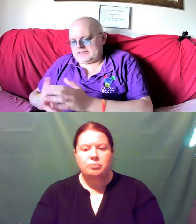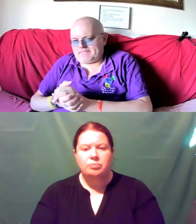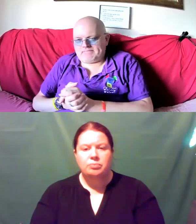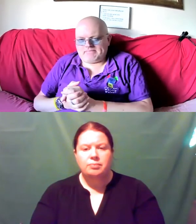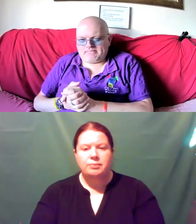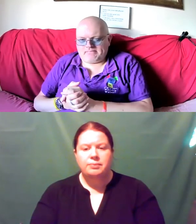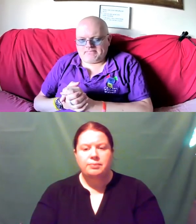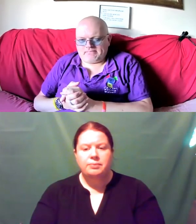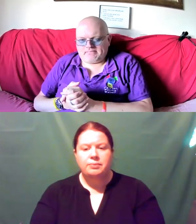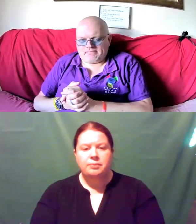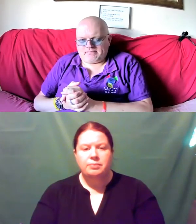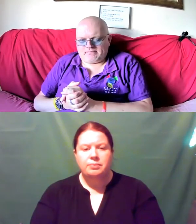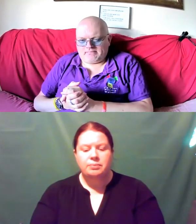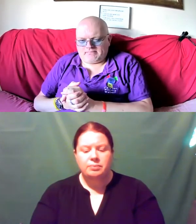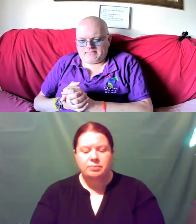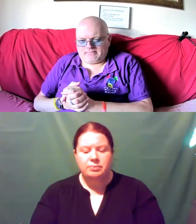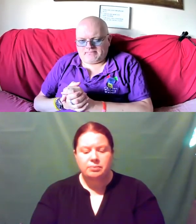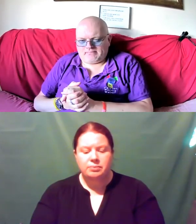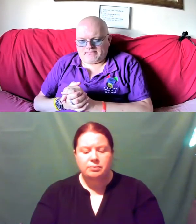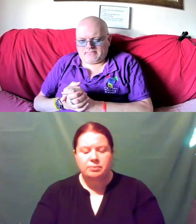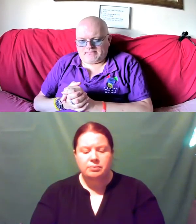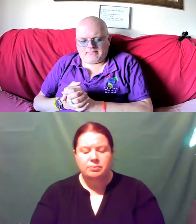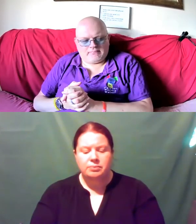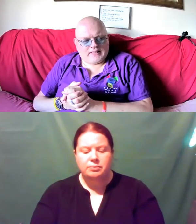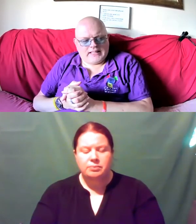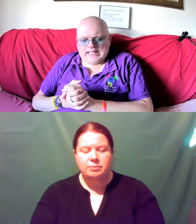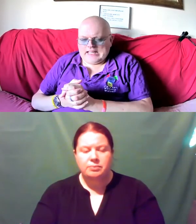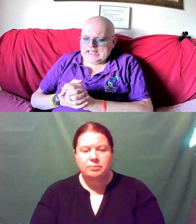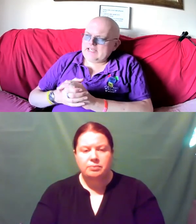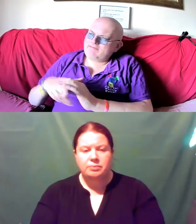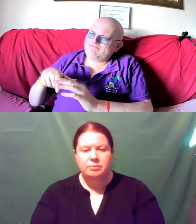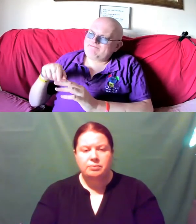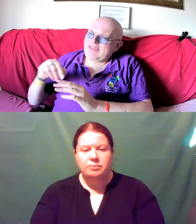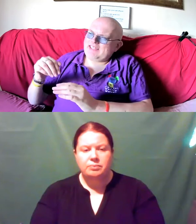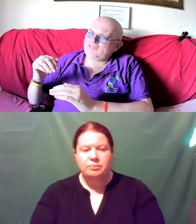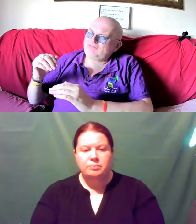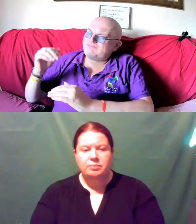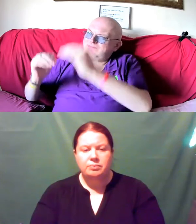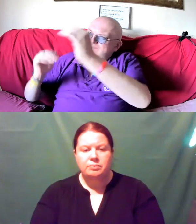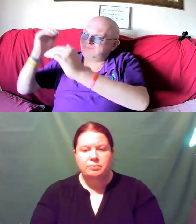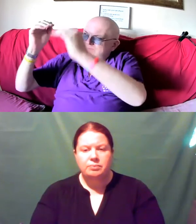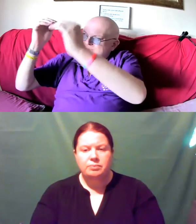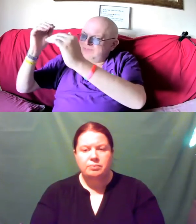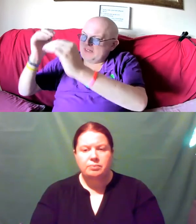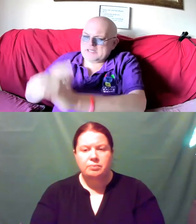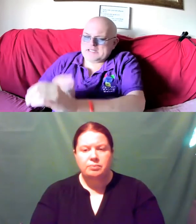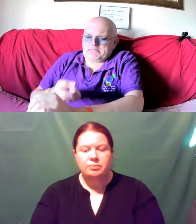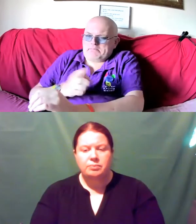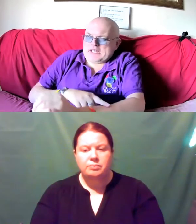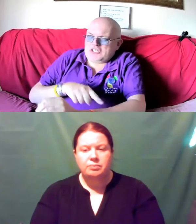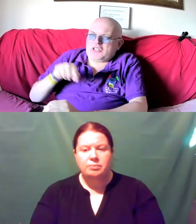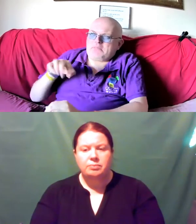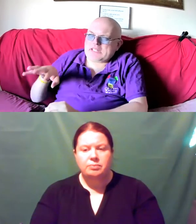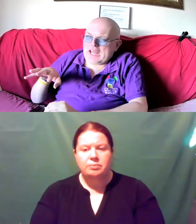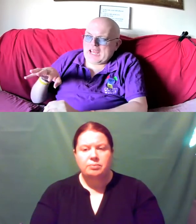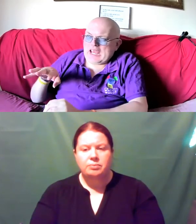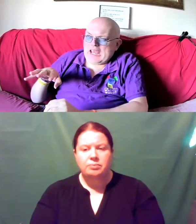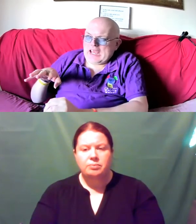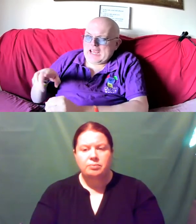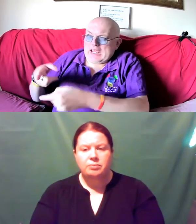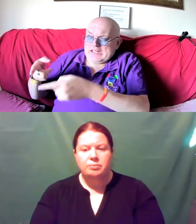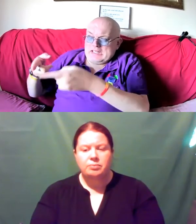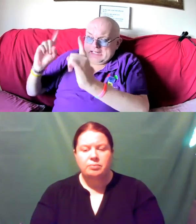they're kind of more hierarchical. The Anglican Church is more about the bishops. It gives more power to its senior leaders